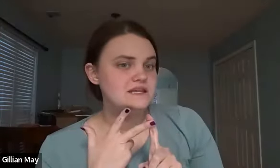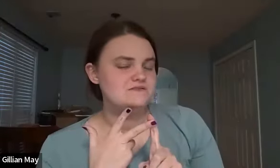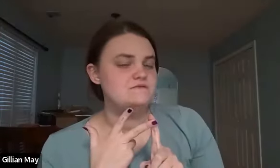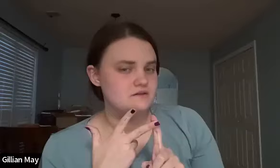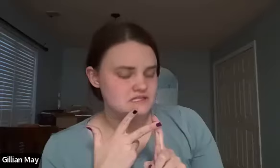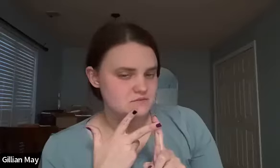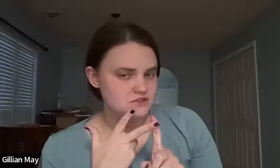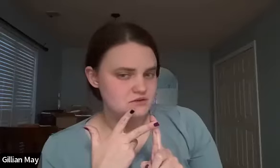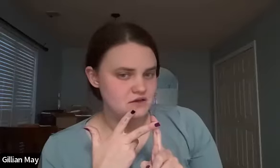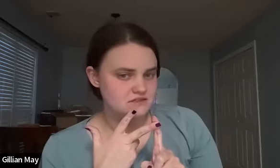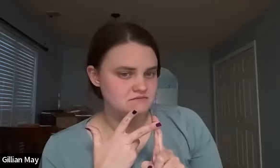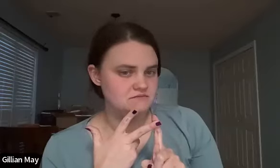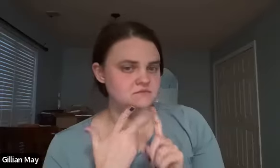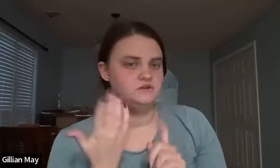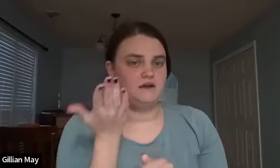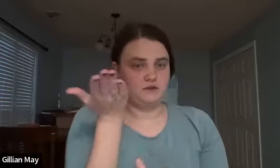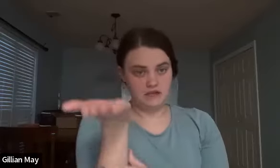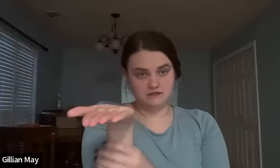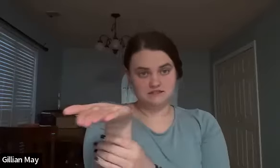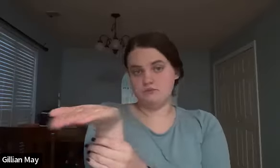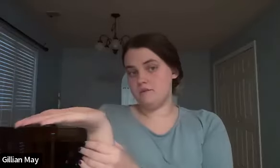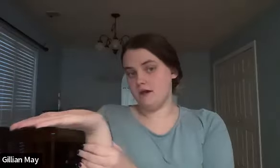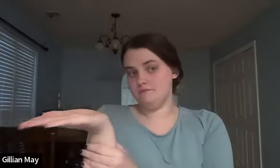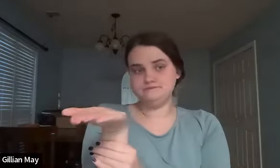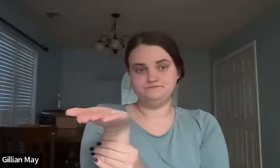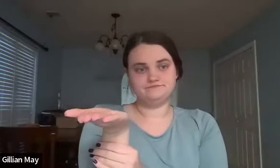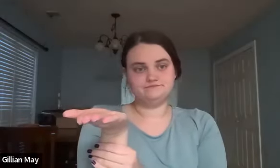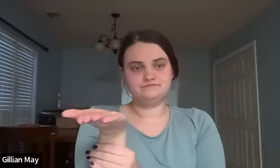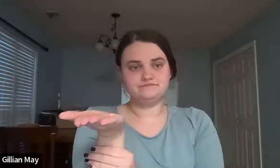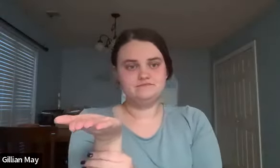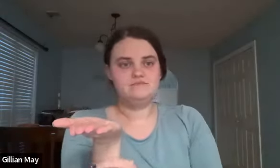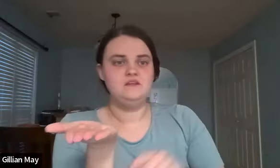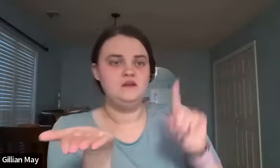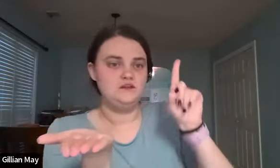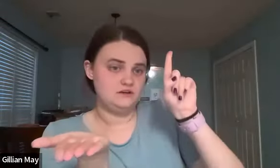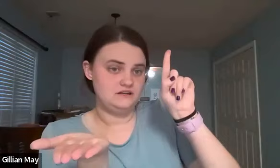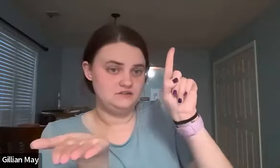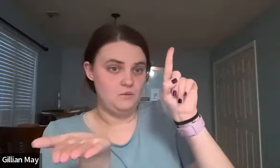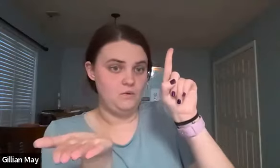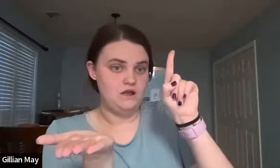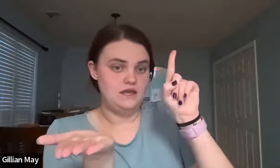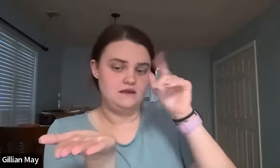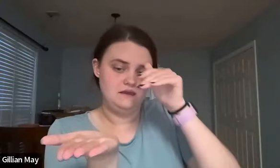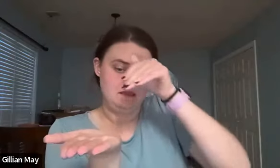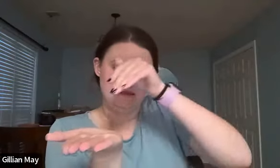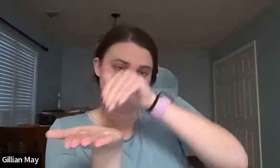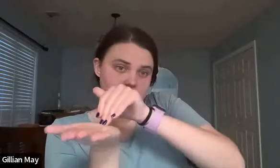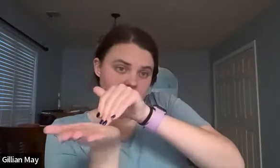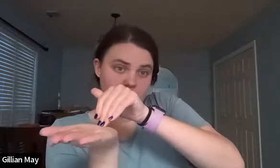it's very similar to 1,000. You'll have your hand still palm up. You're going to do that one. You're going to